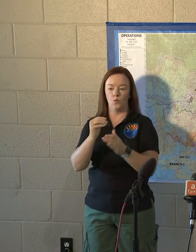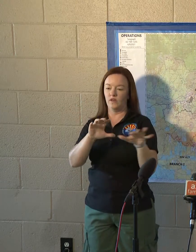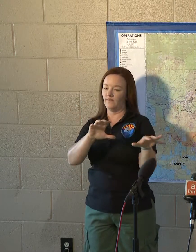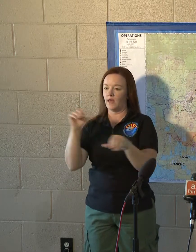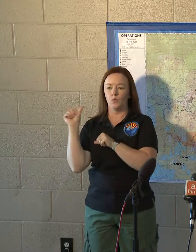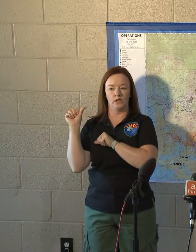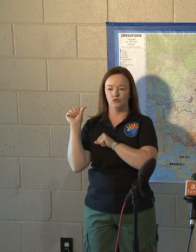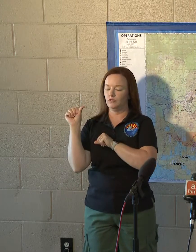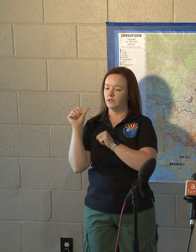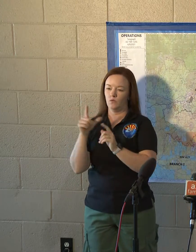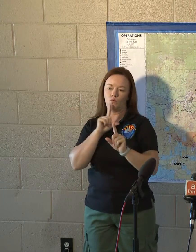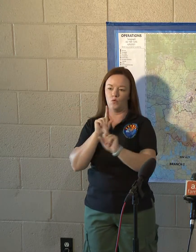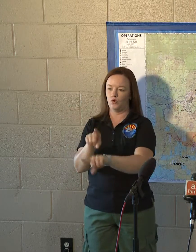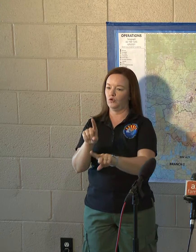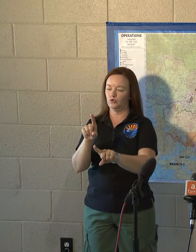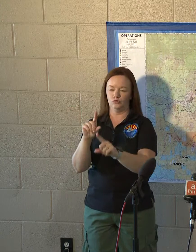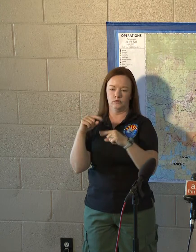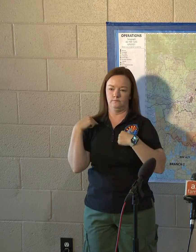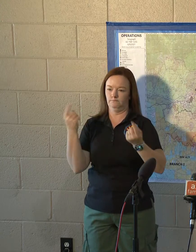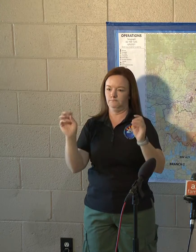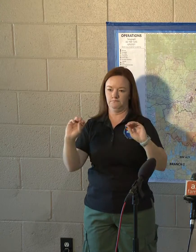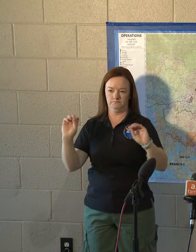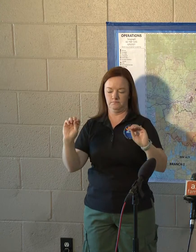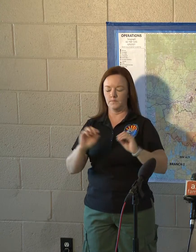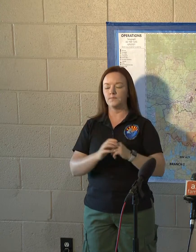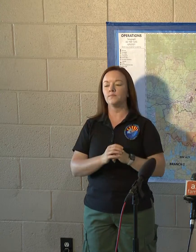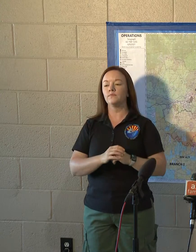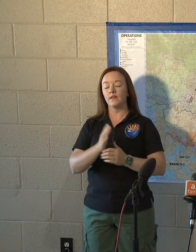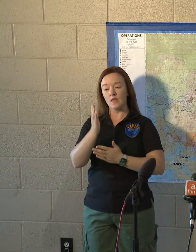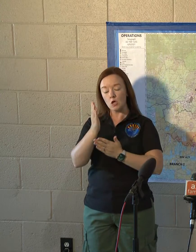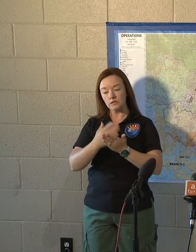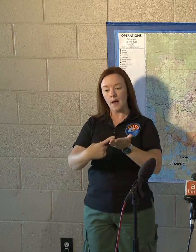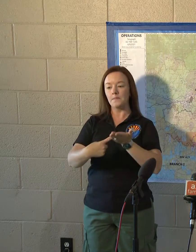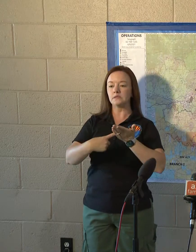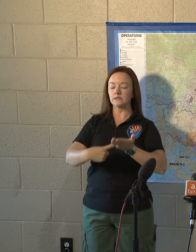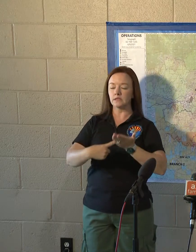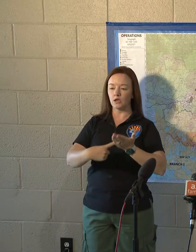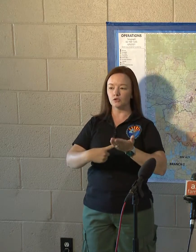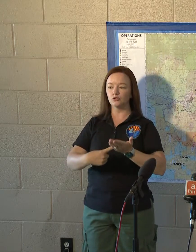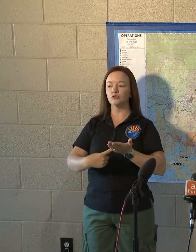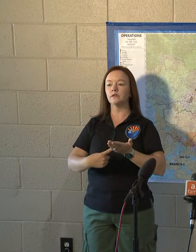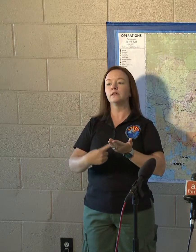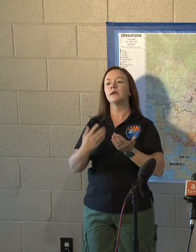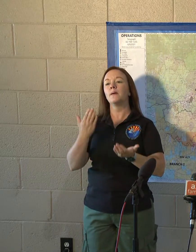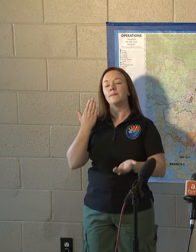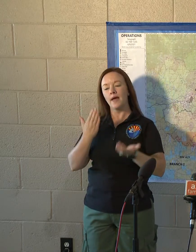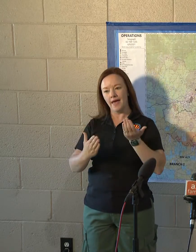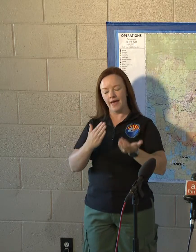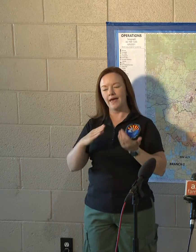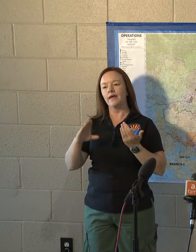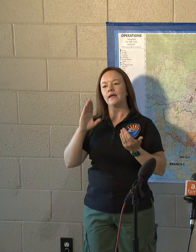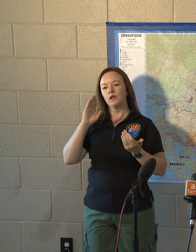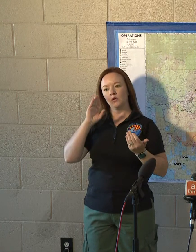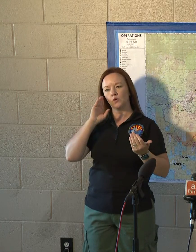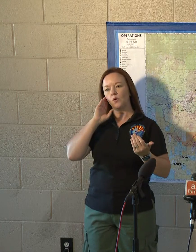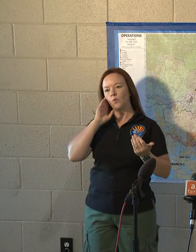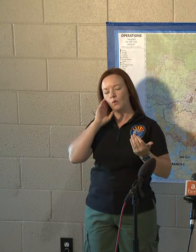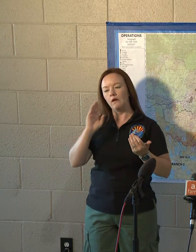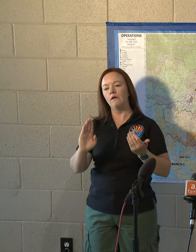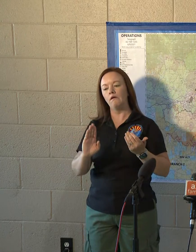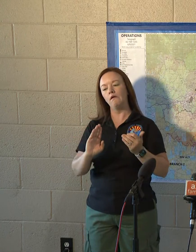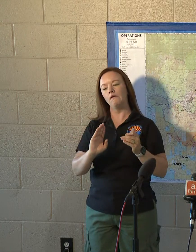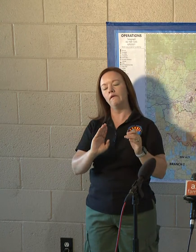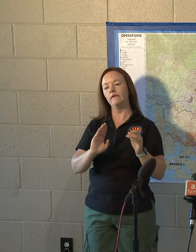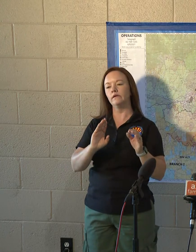evacuations activated, and there's actually some talk of moving backward in the ready, set, go process in some